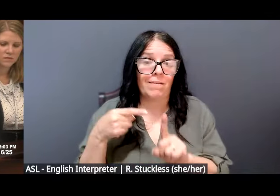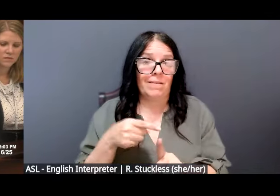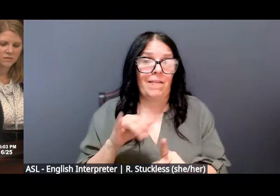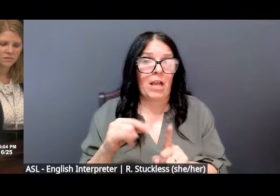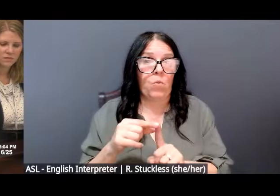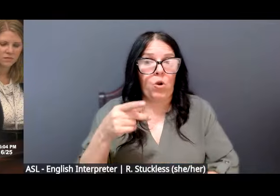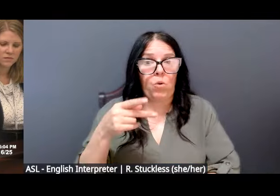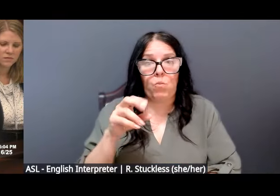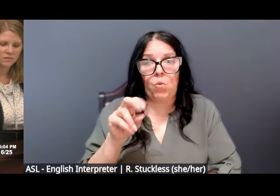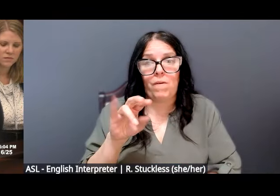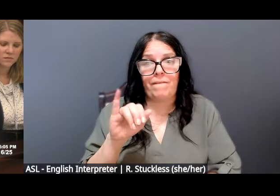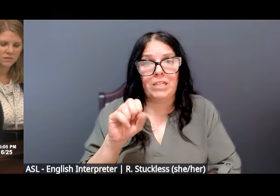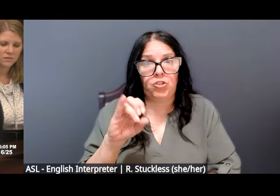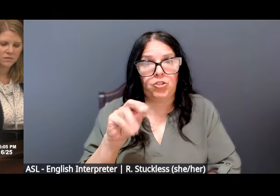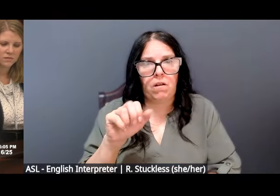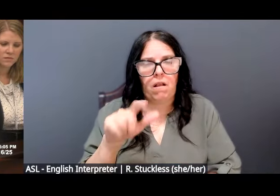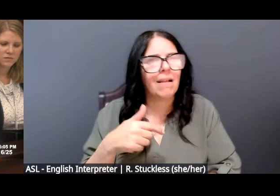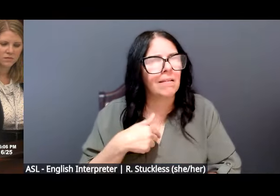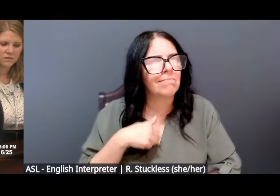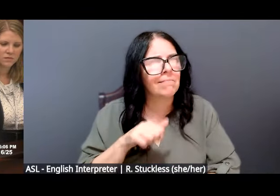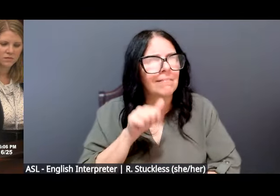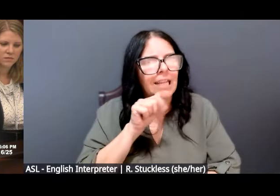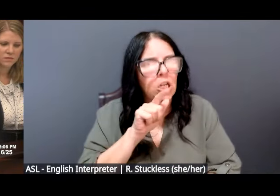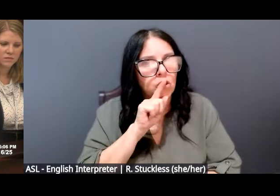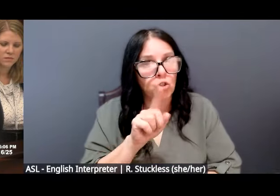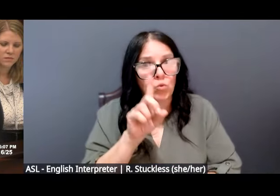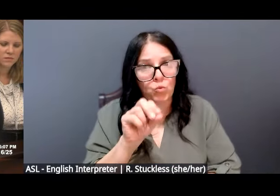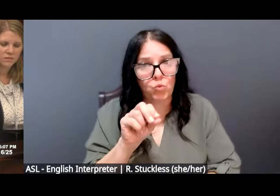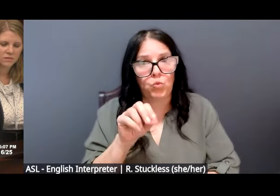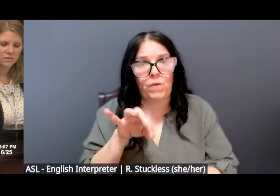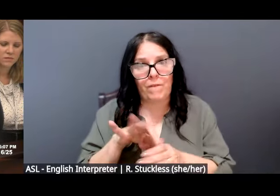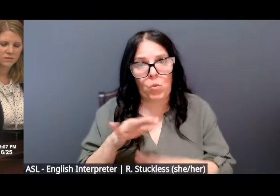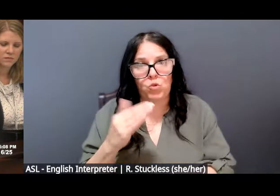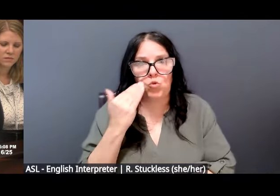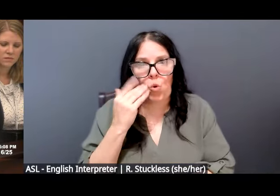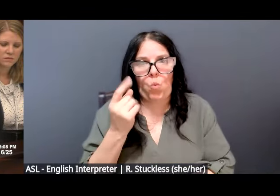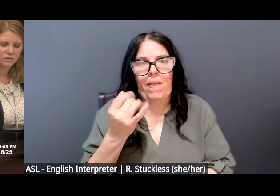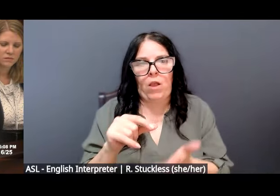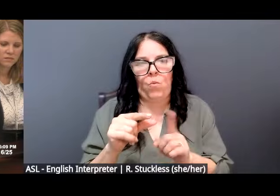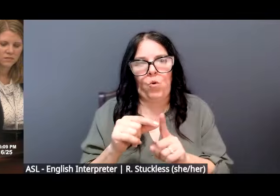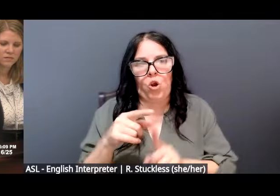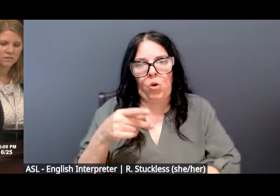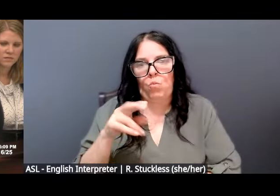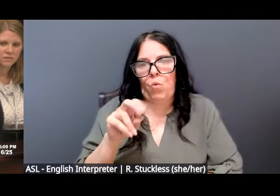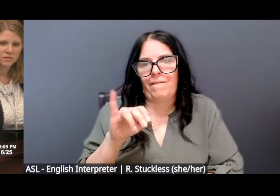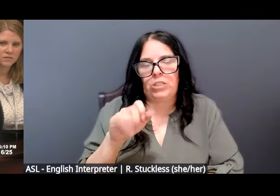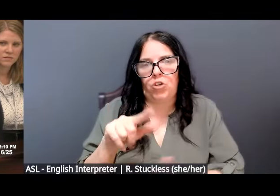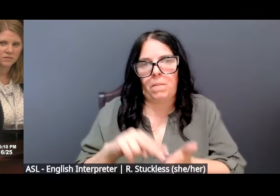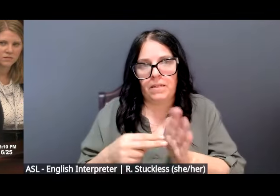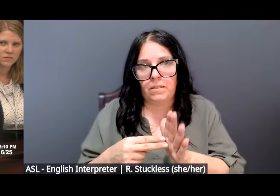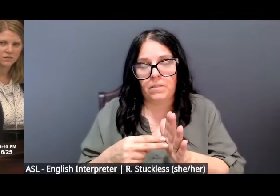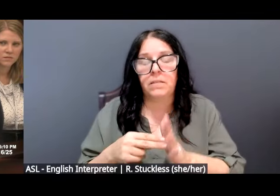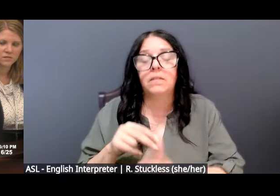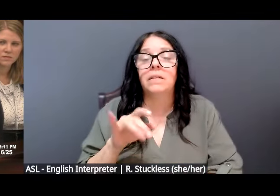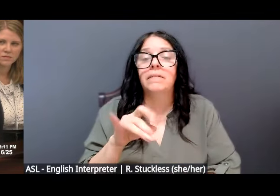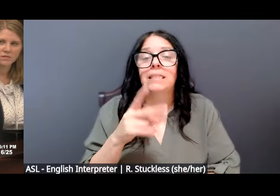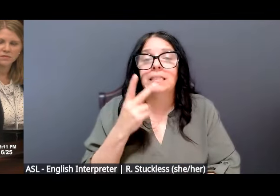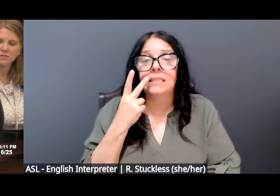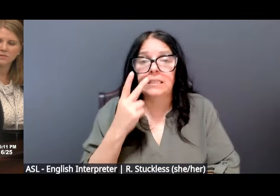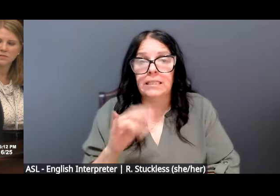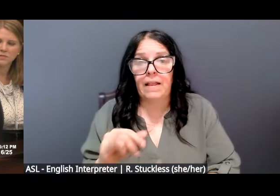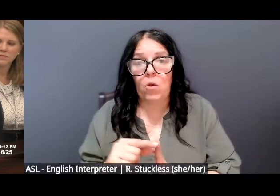not 100% sure that voters know what the word provisional is, and that if you were to see the word provisional, would that suggest